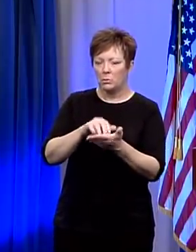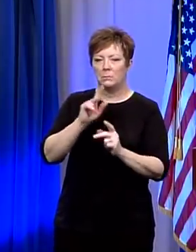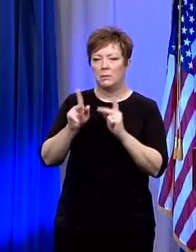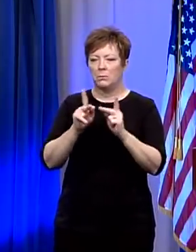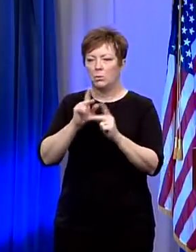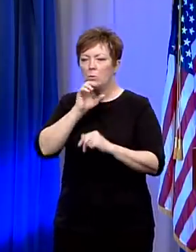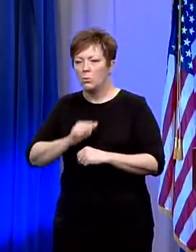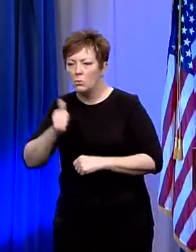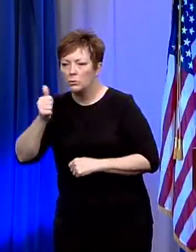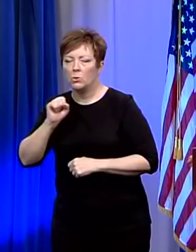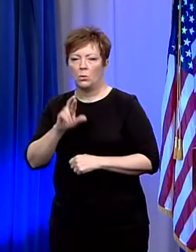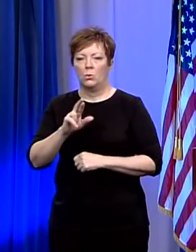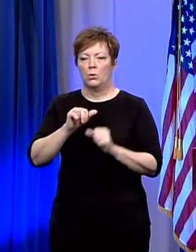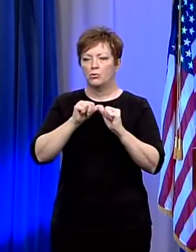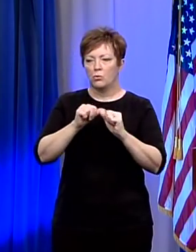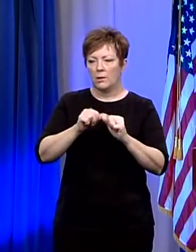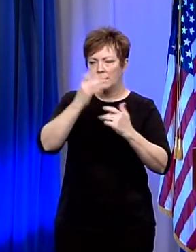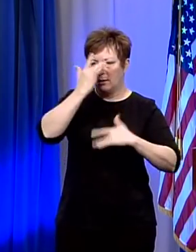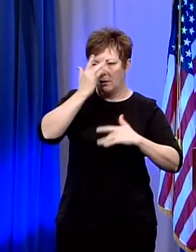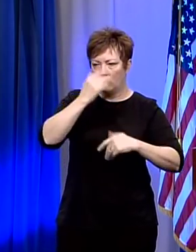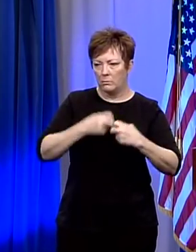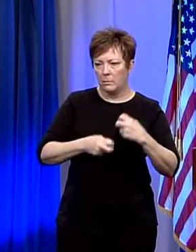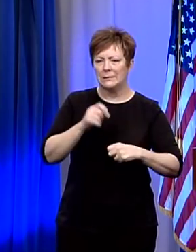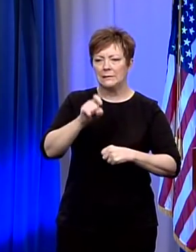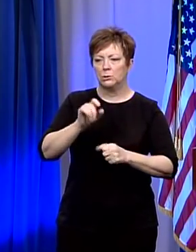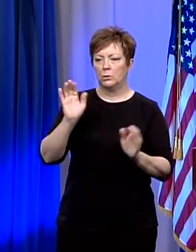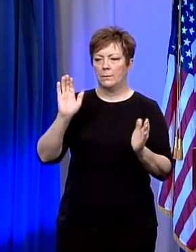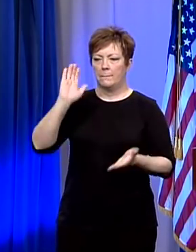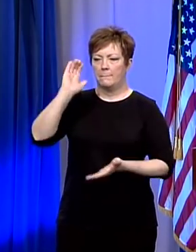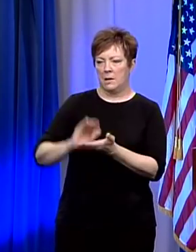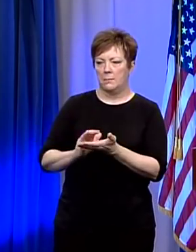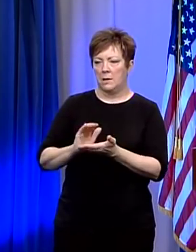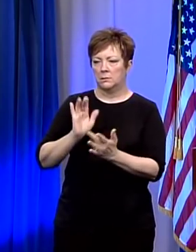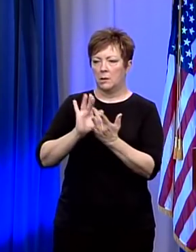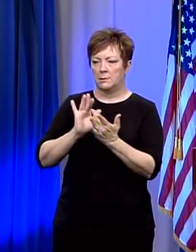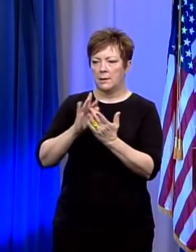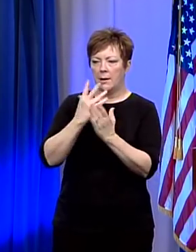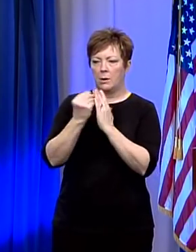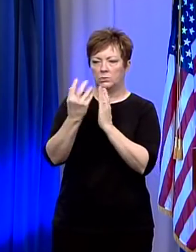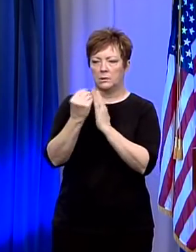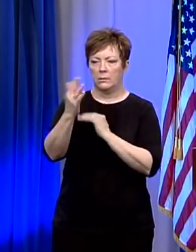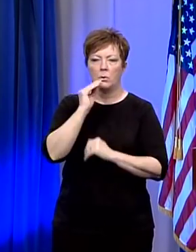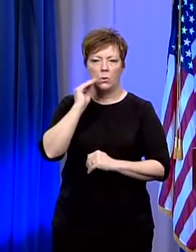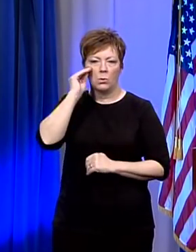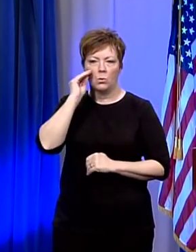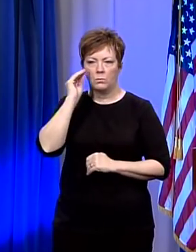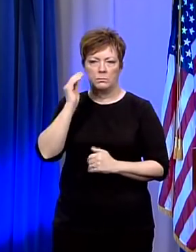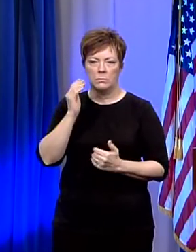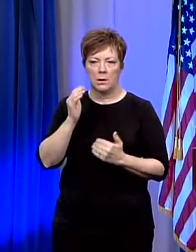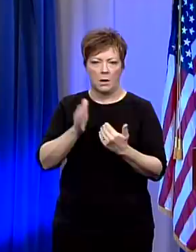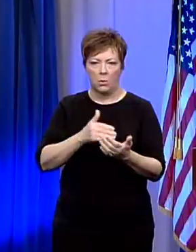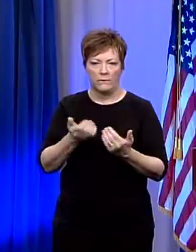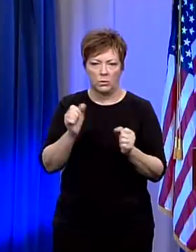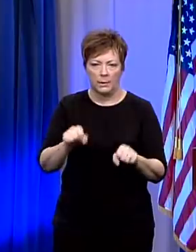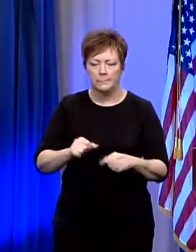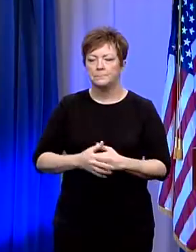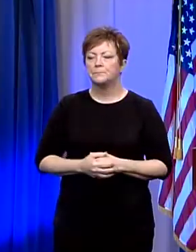chronic health problems, they need to minimize their contact outside of their own homes in any way they possibly can. Have we seen any students